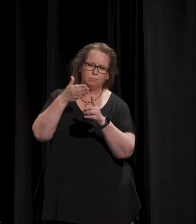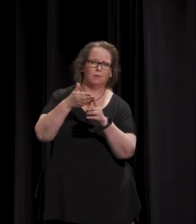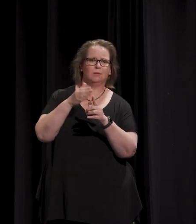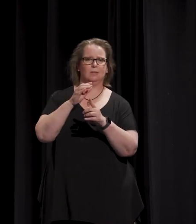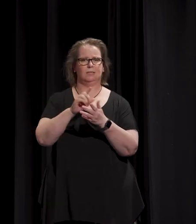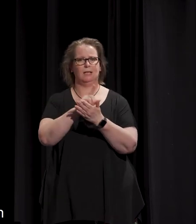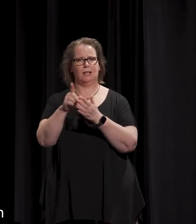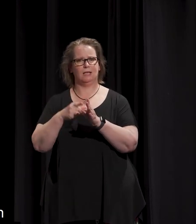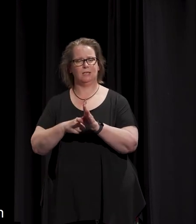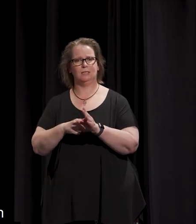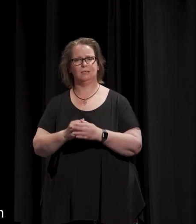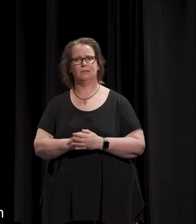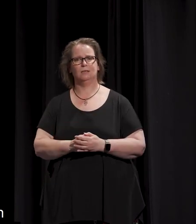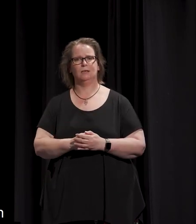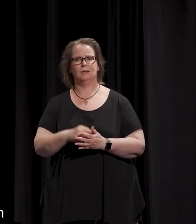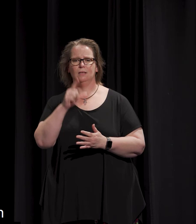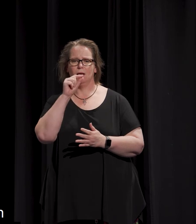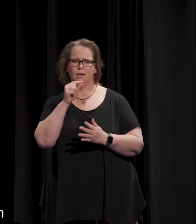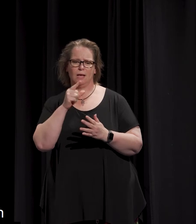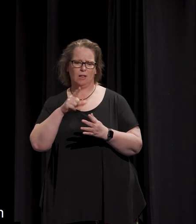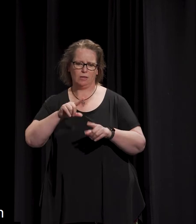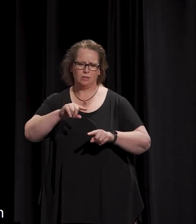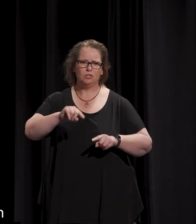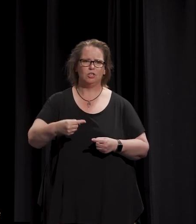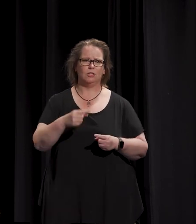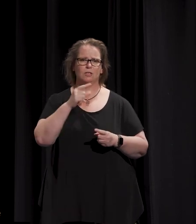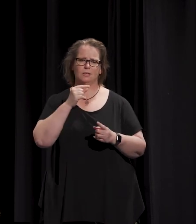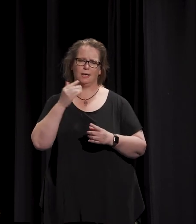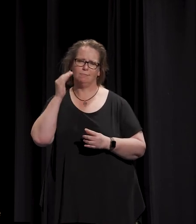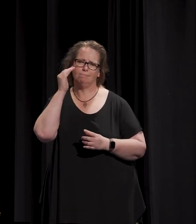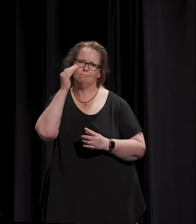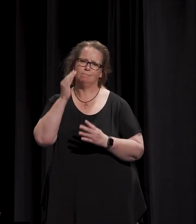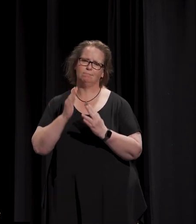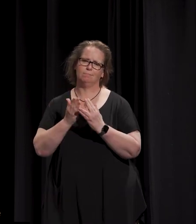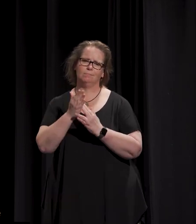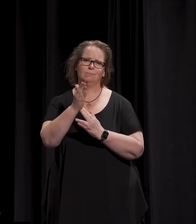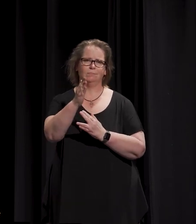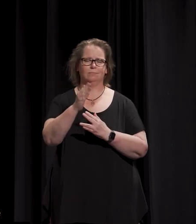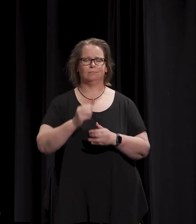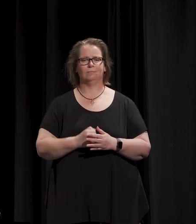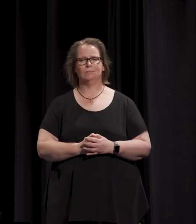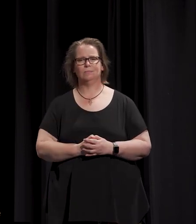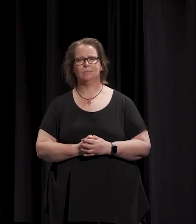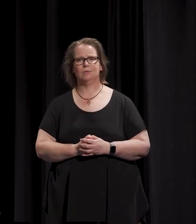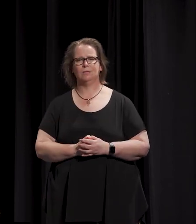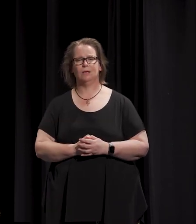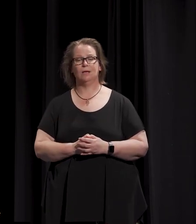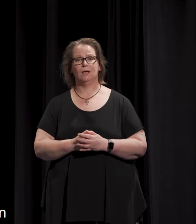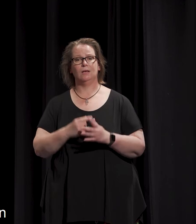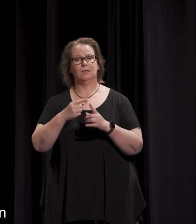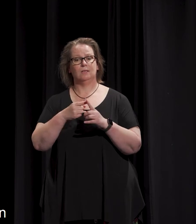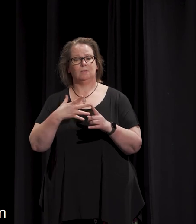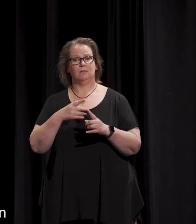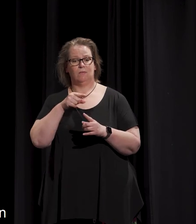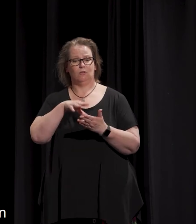years. His ability to work through challenges and demonstrate a love of learning are to be commended. Of particular note is